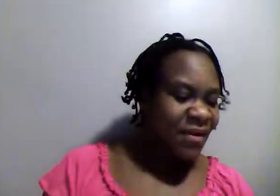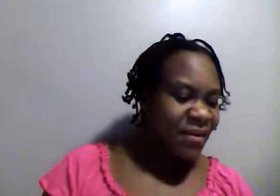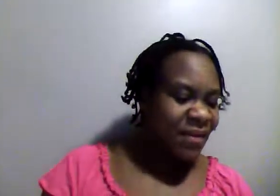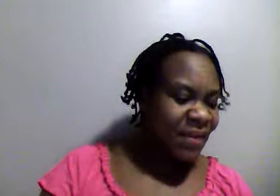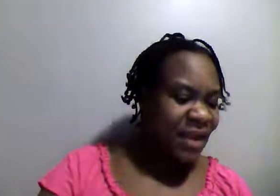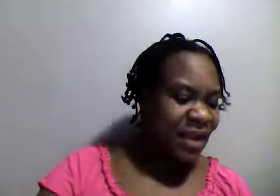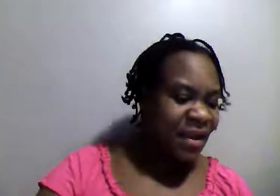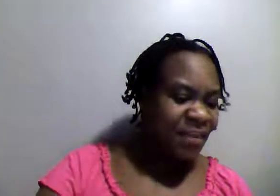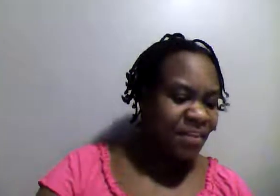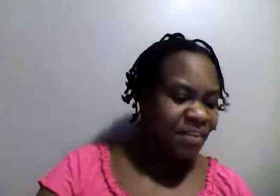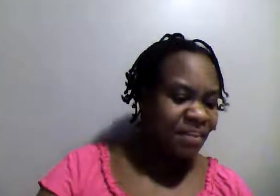Okay.